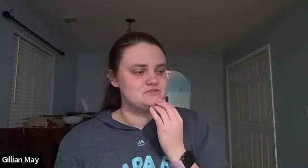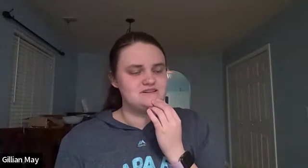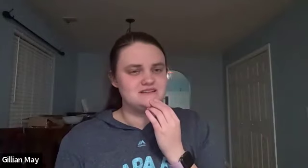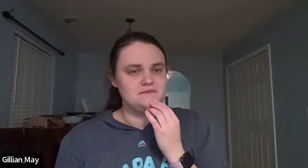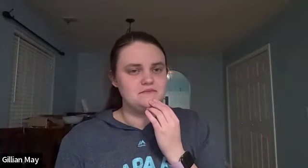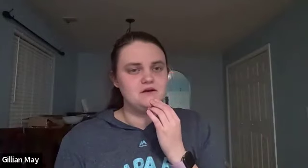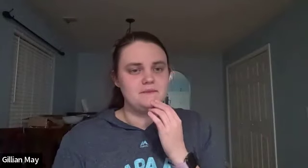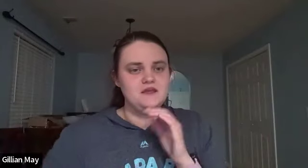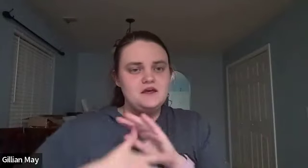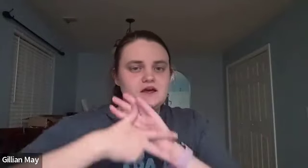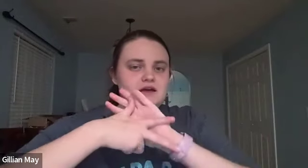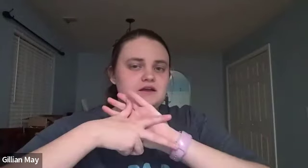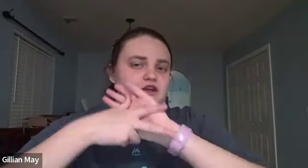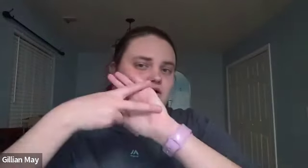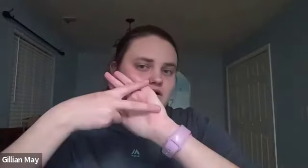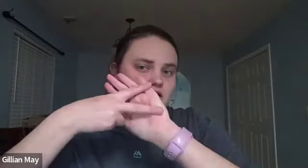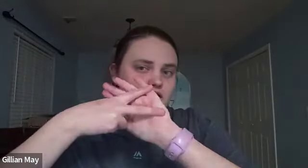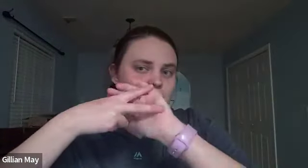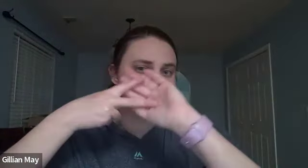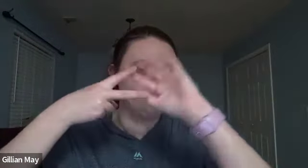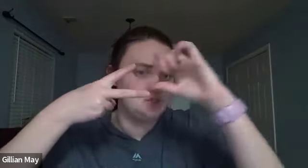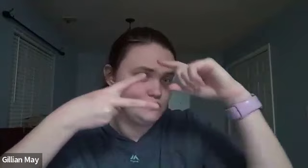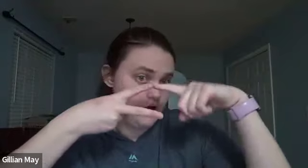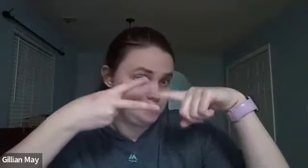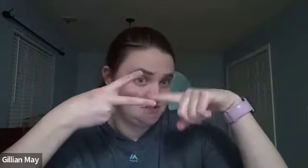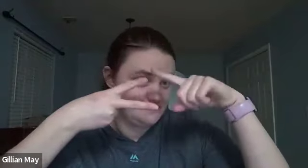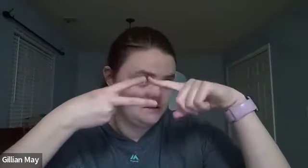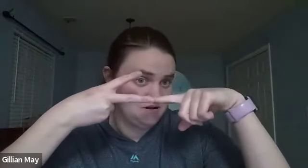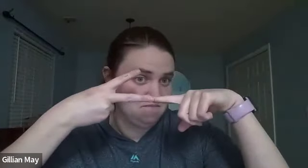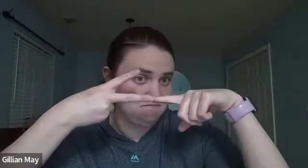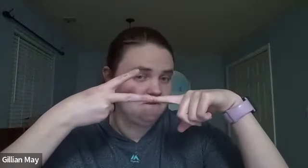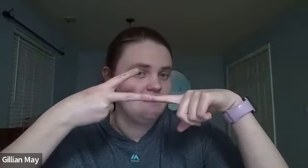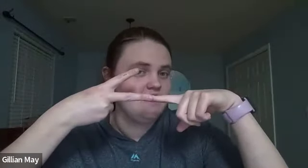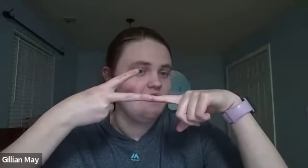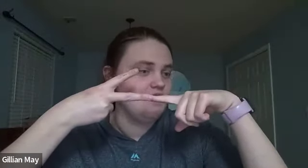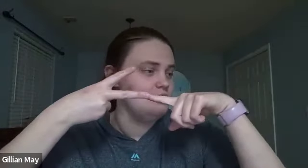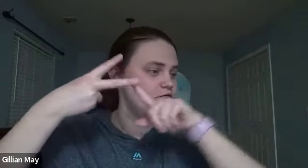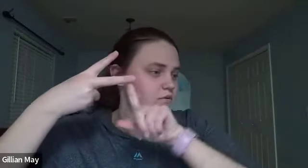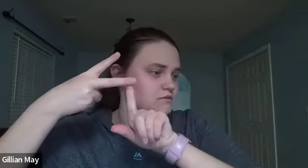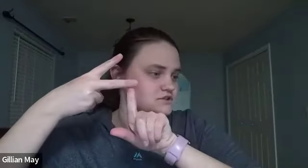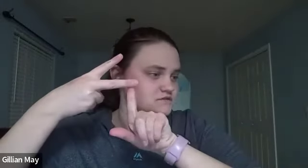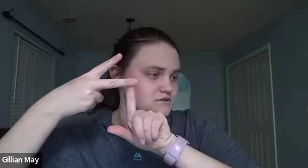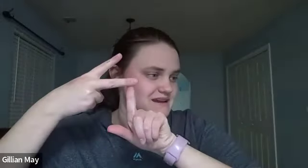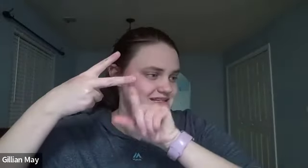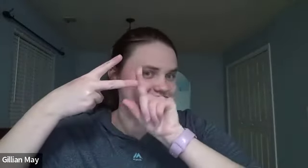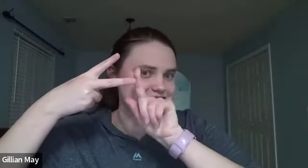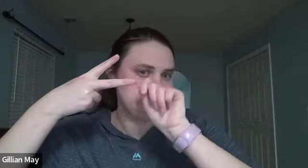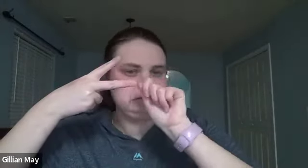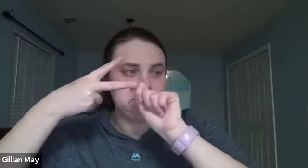trying to decide. Okay. Here are our 2 options, okay? For what we'll do for the next, I